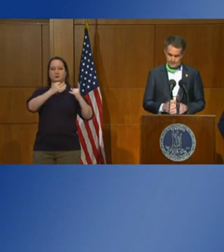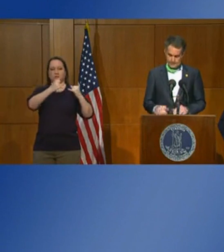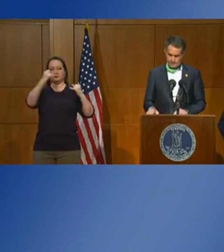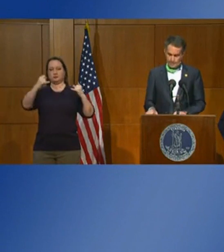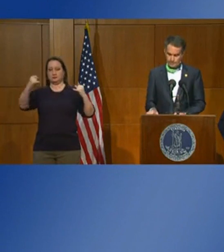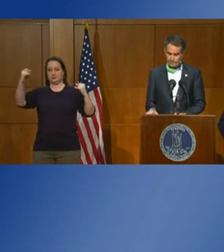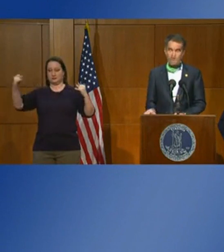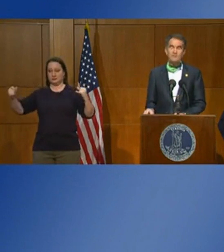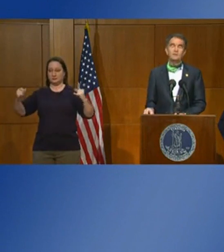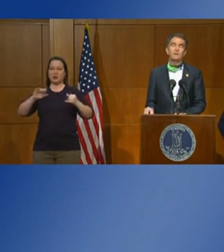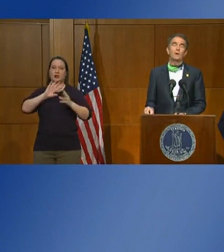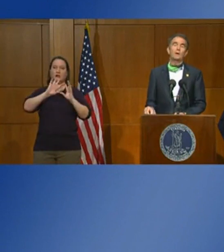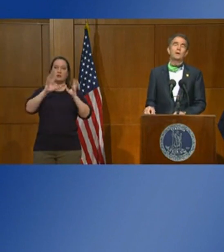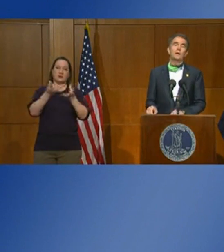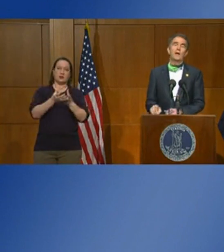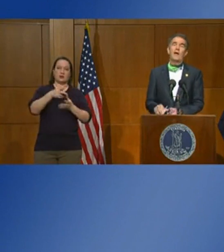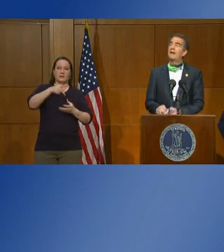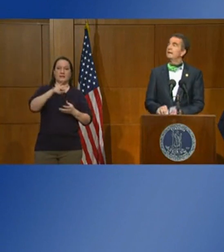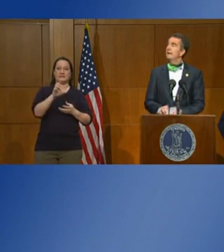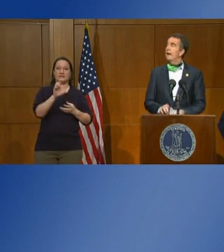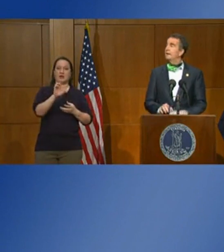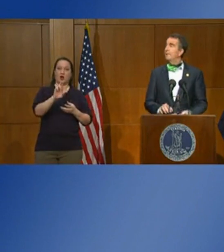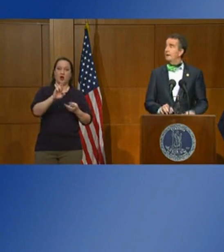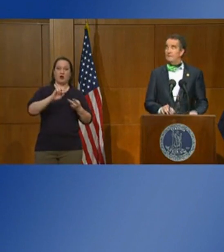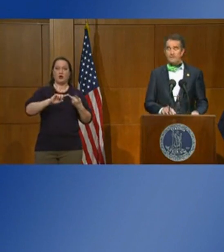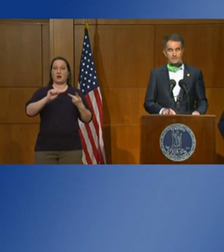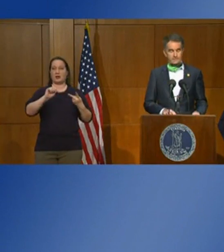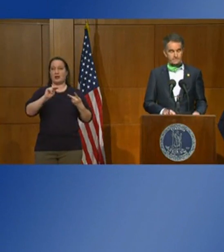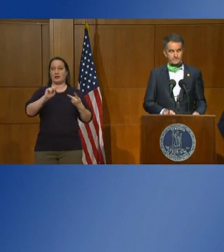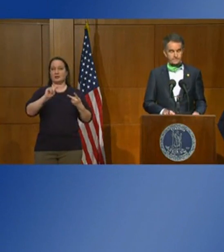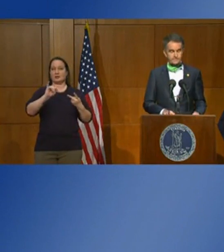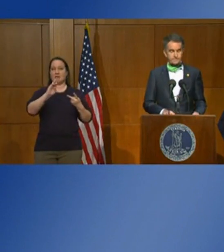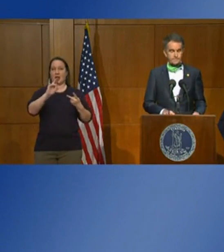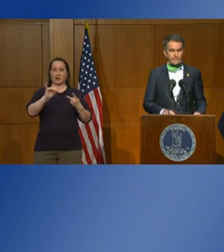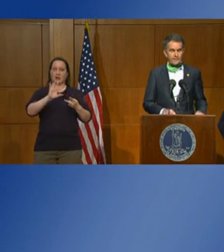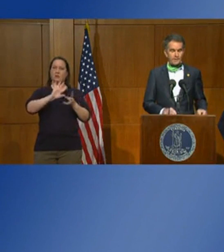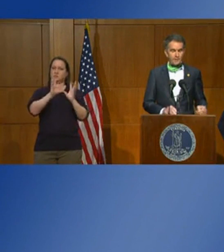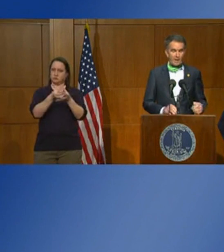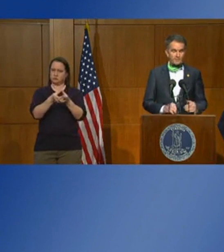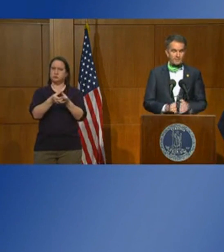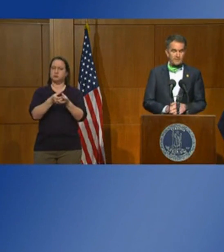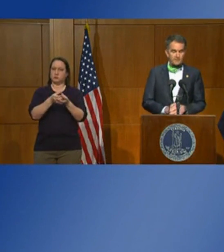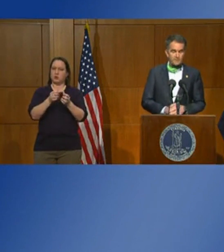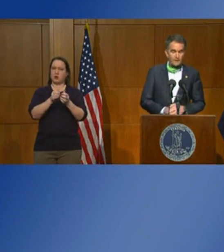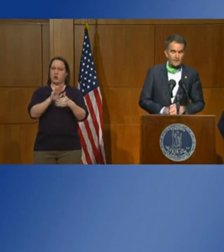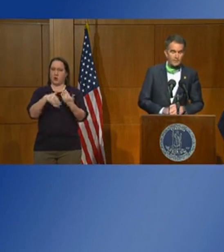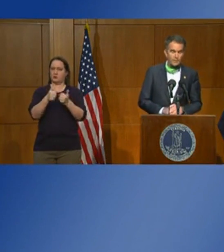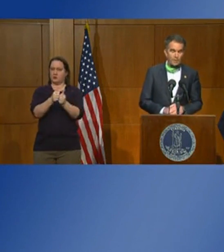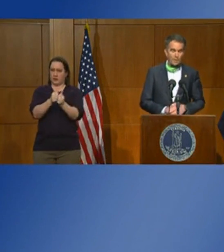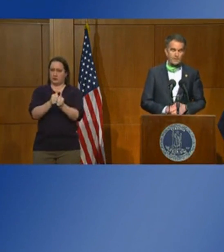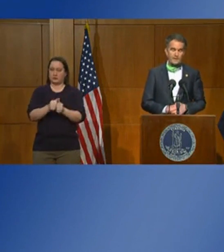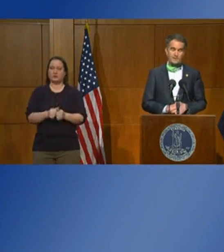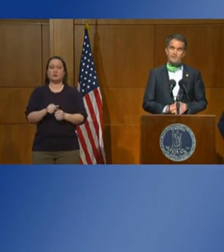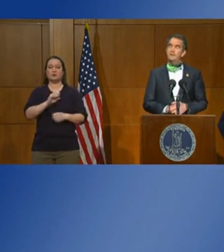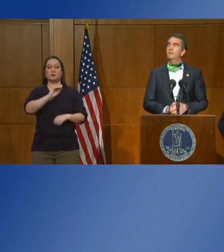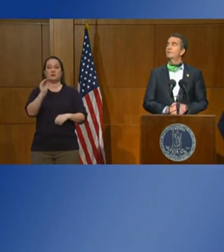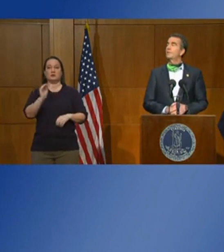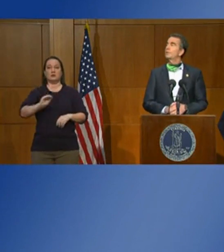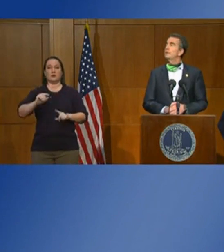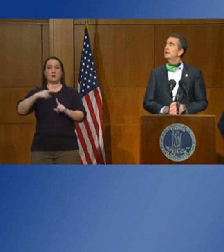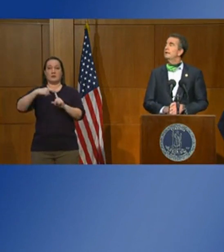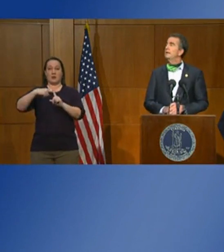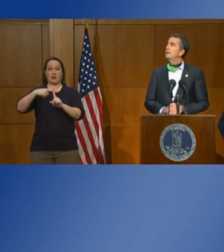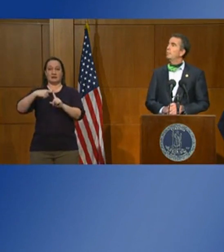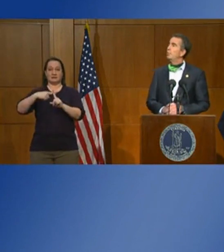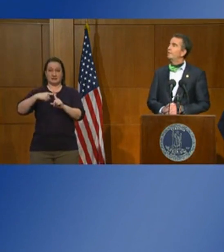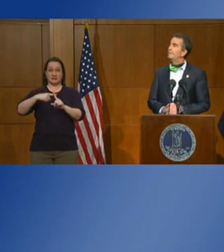included, both the PCR and antibody test. The positivity rate with all tests is